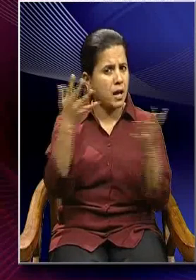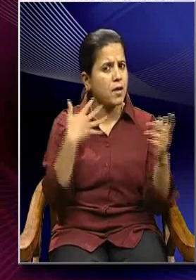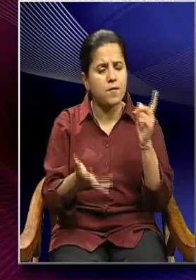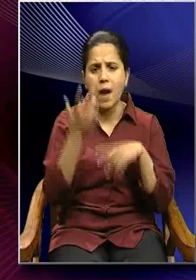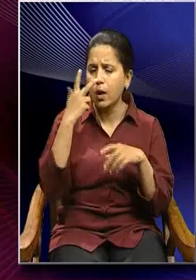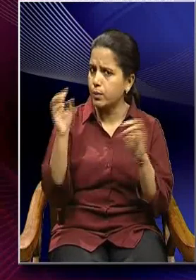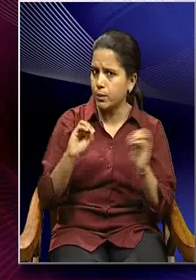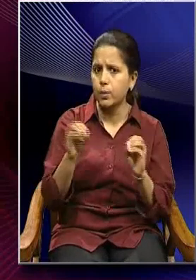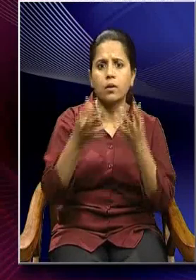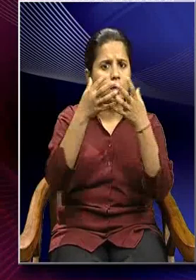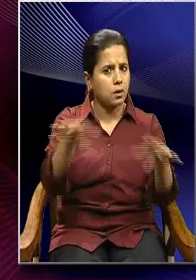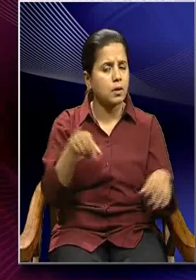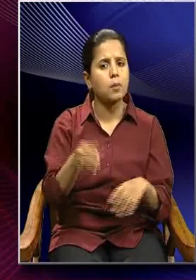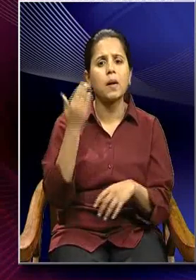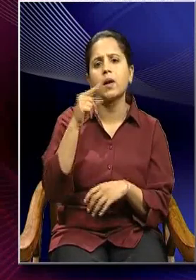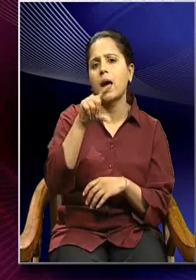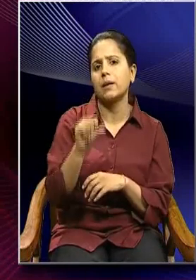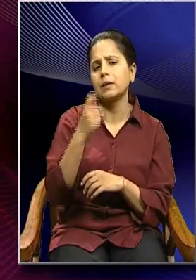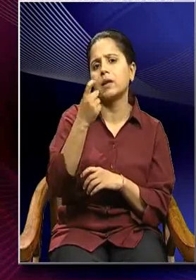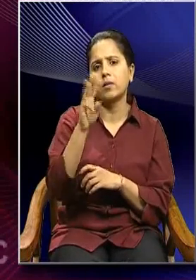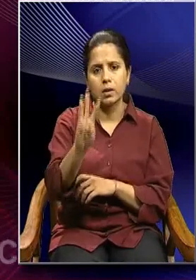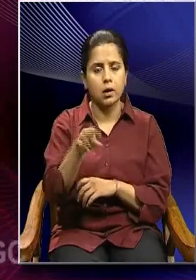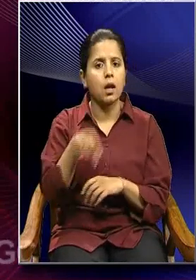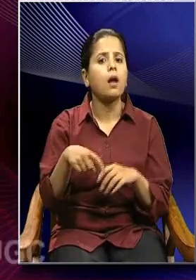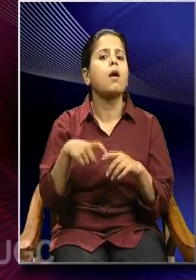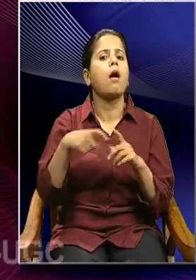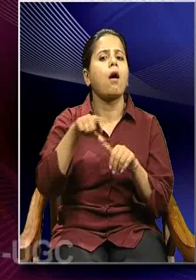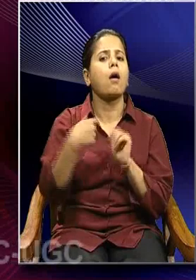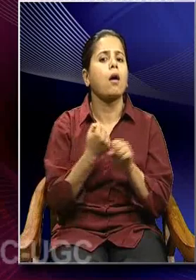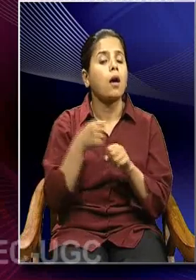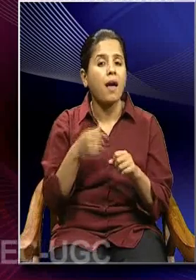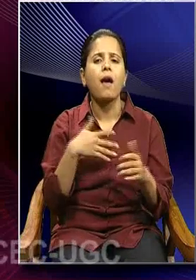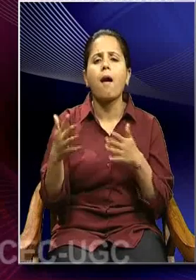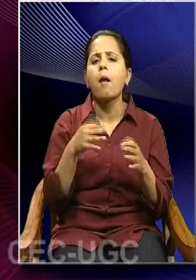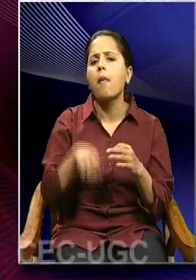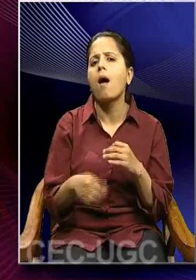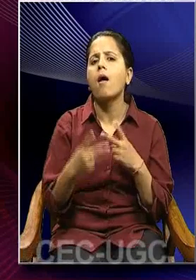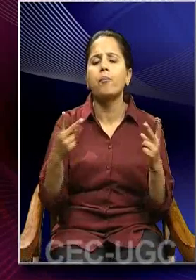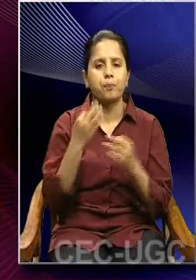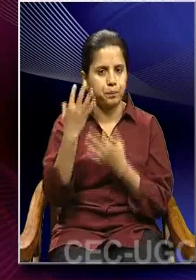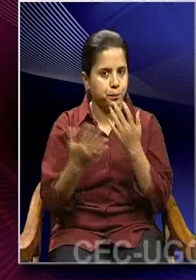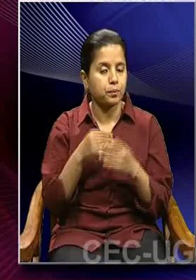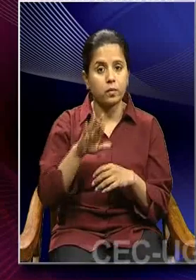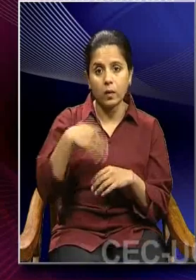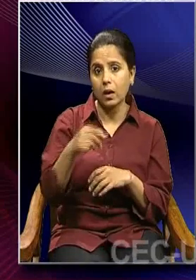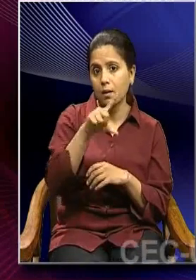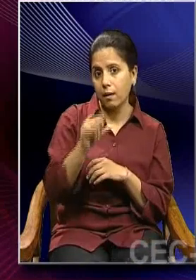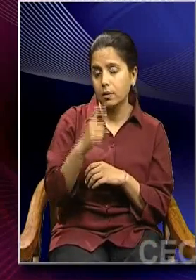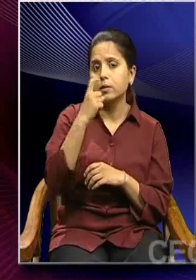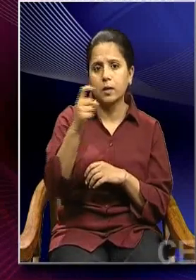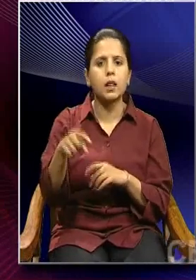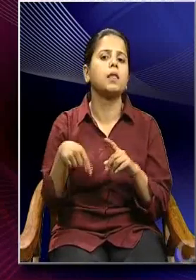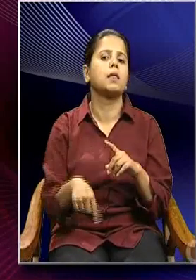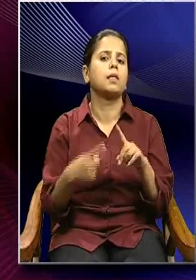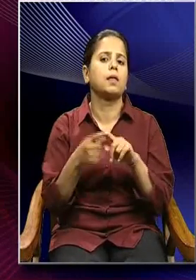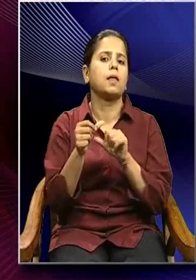partition as late as 1973 when Garam Hawa was made, and thereafter in 1987 when Tamas was being made.